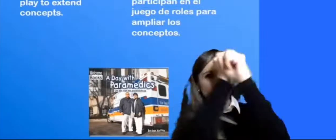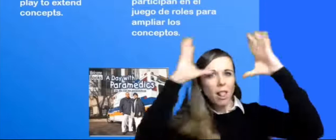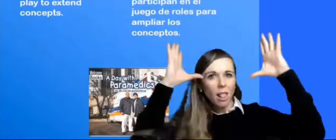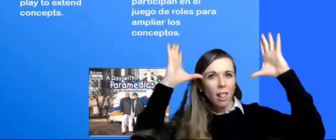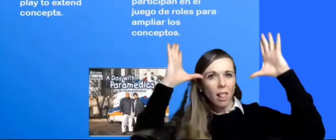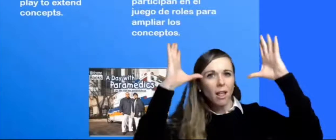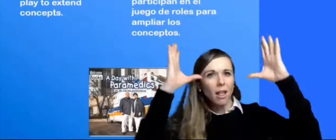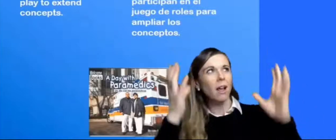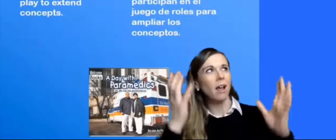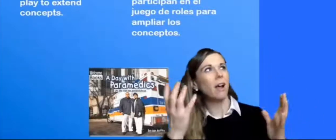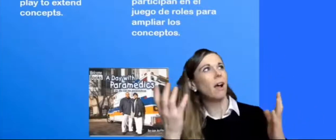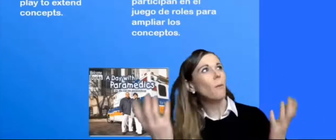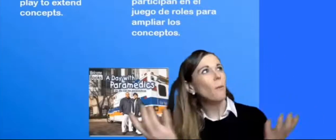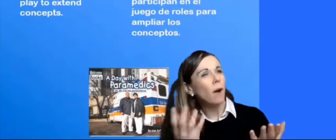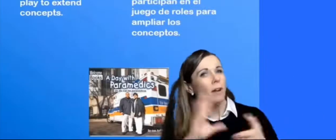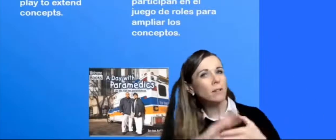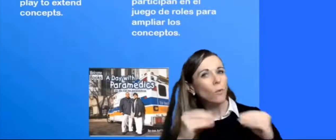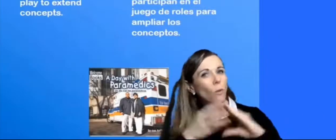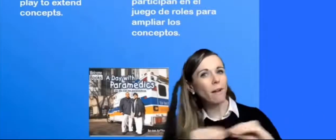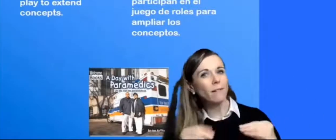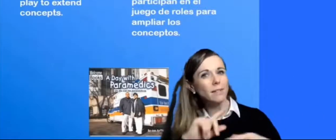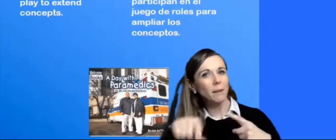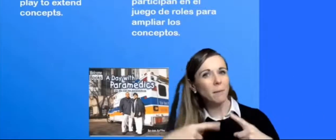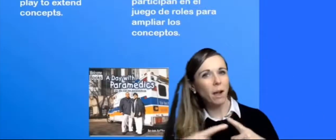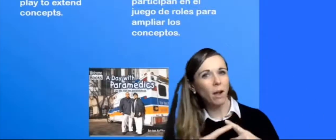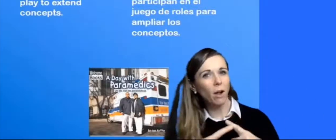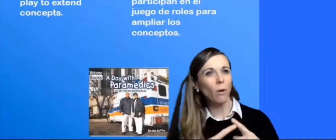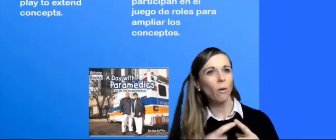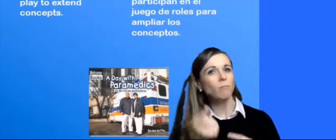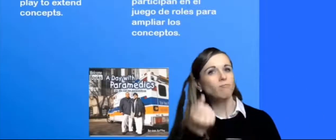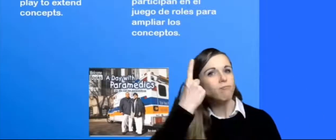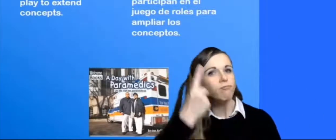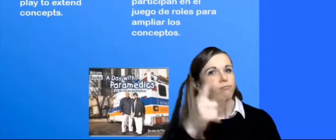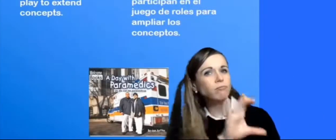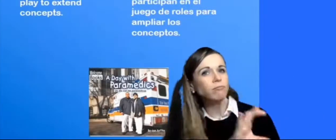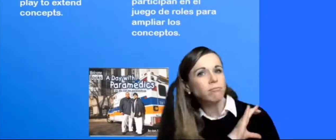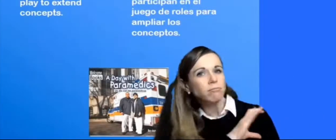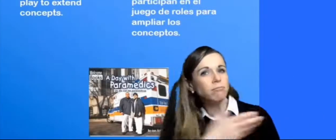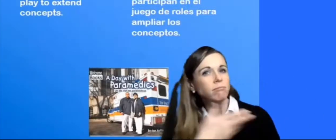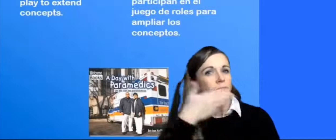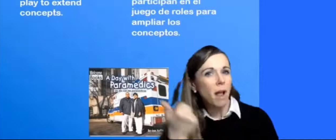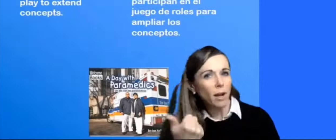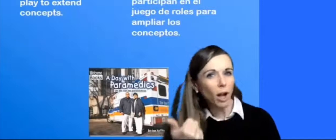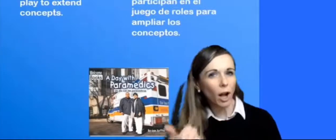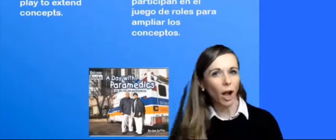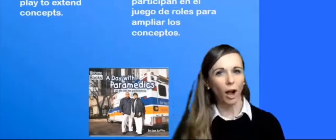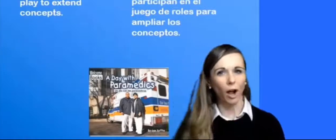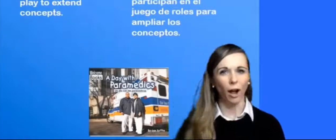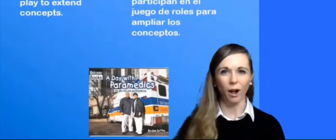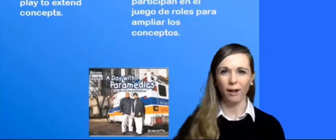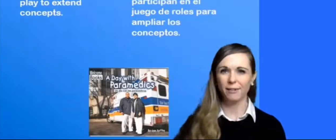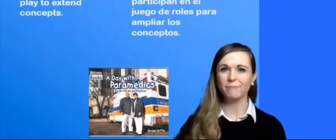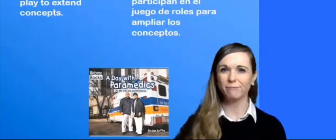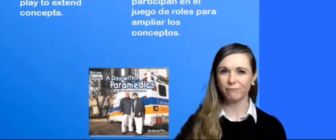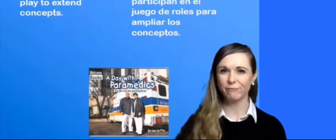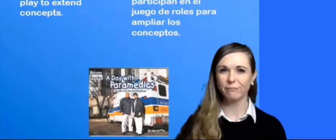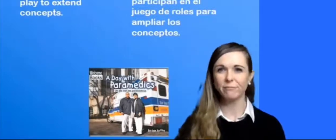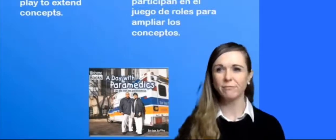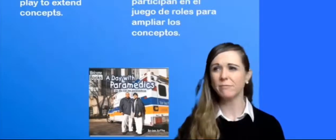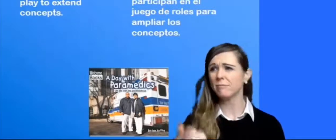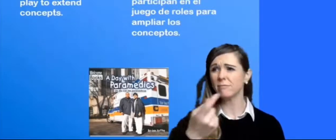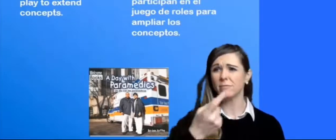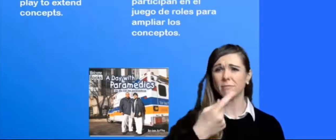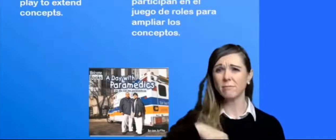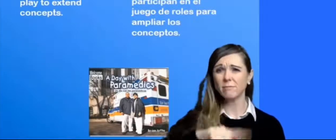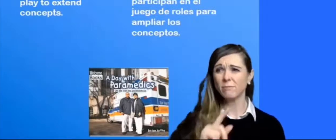So that's really helpful for a child's understanding of the concepts in a book. What the story is really about. They